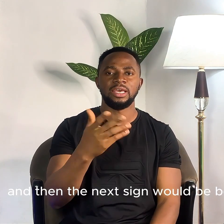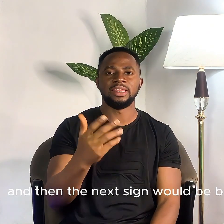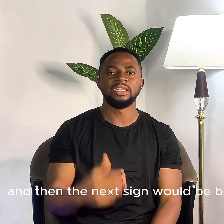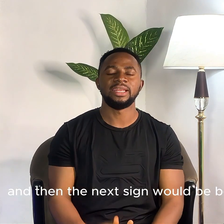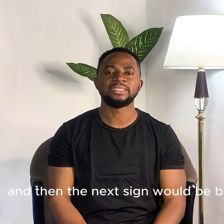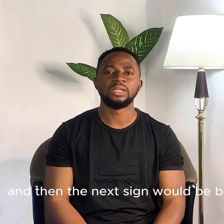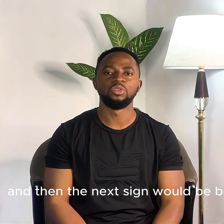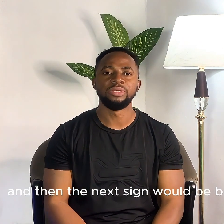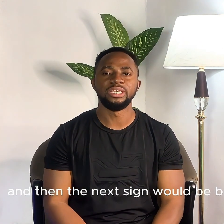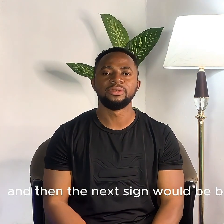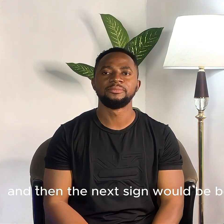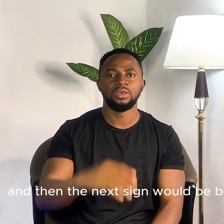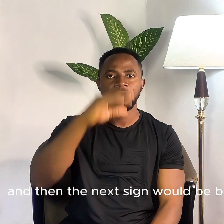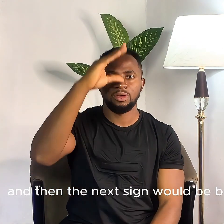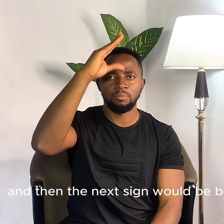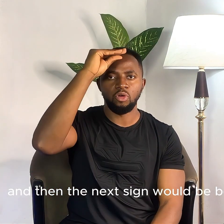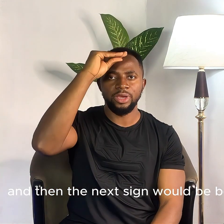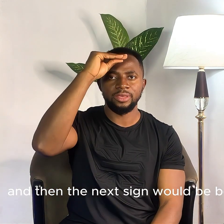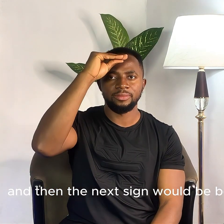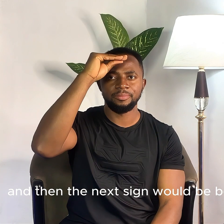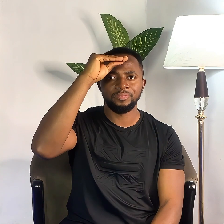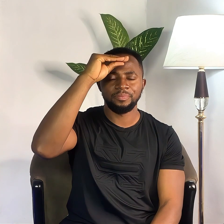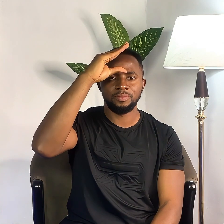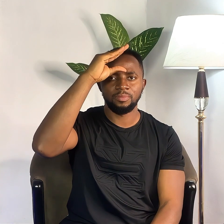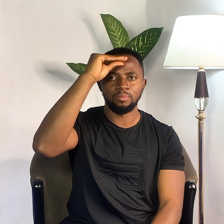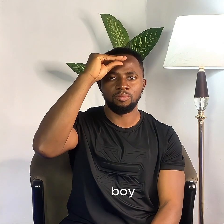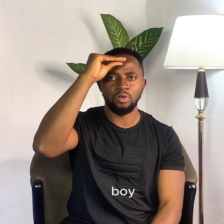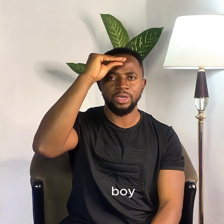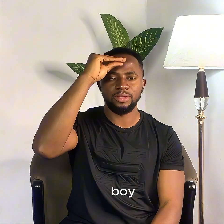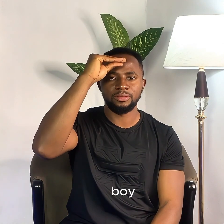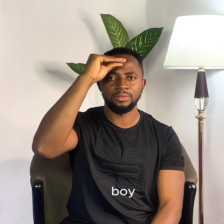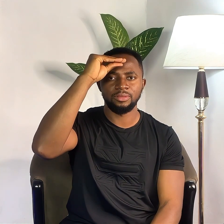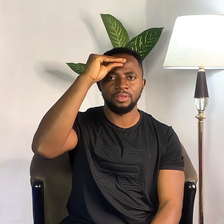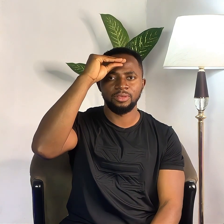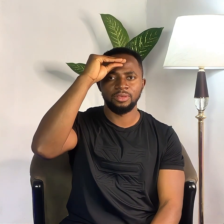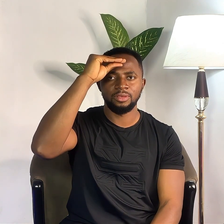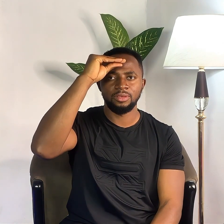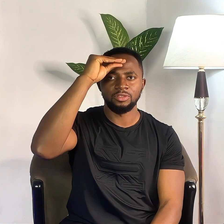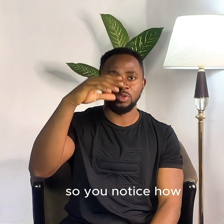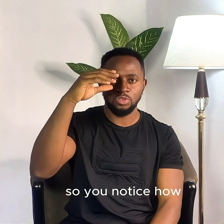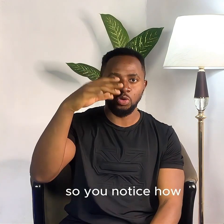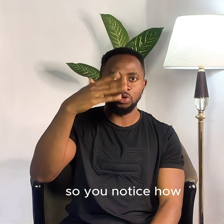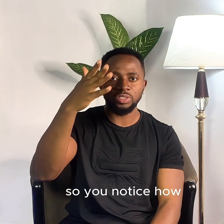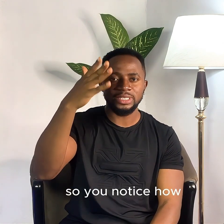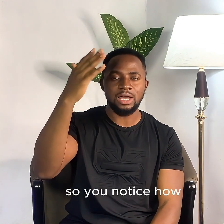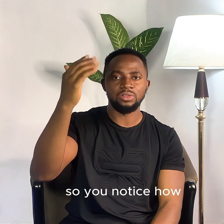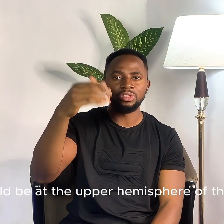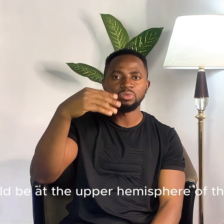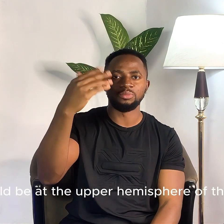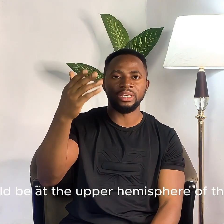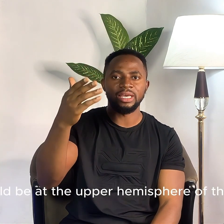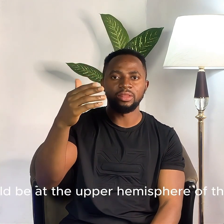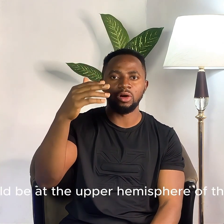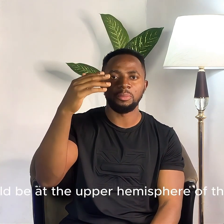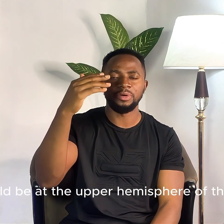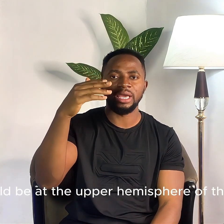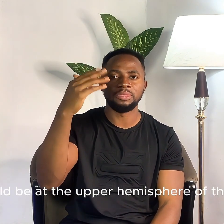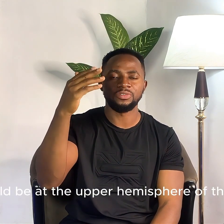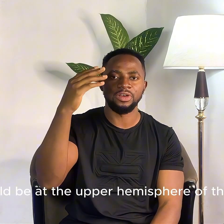And then the next sign would be boy, boy. So you notice how this would be at the upper hemisphere of